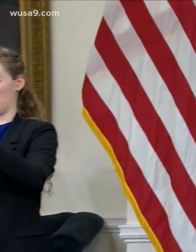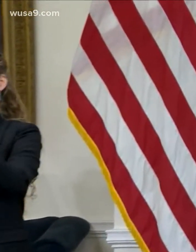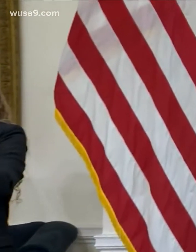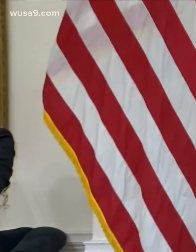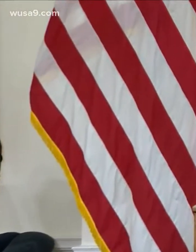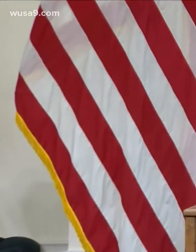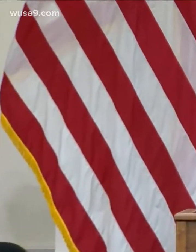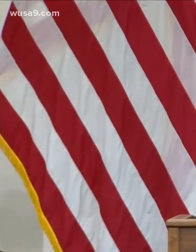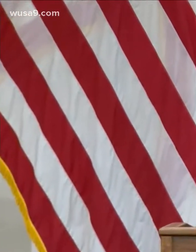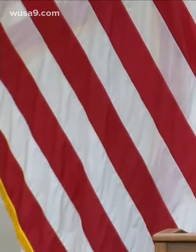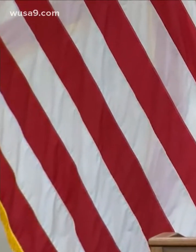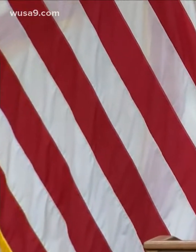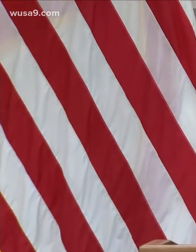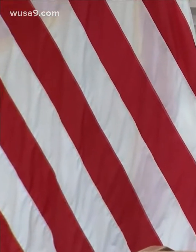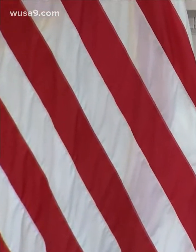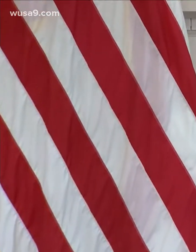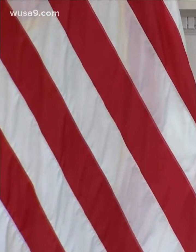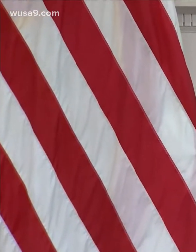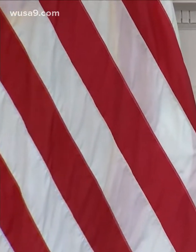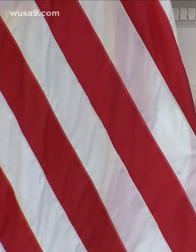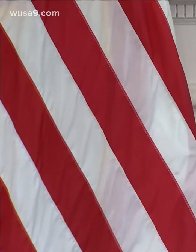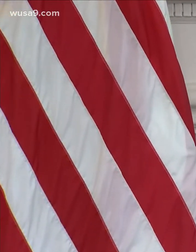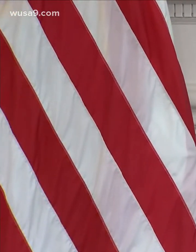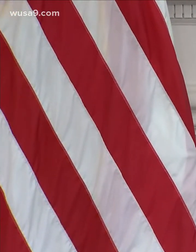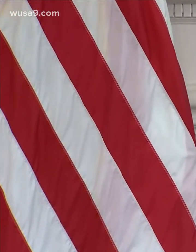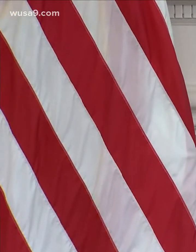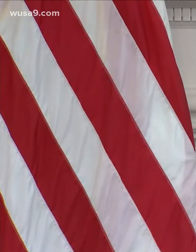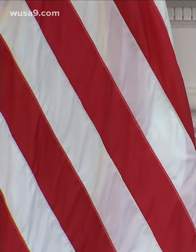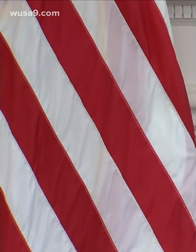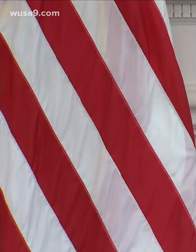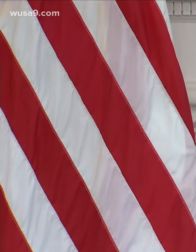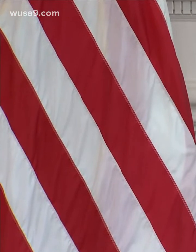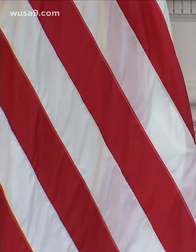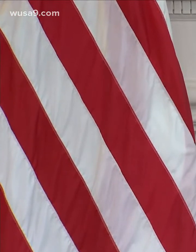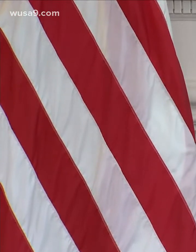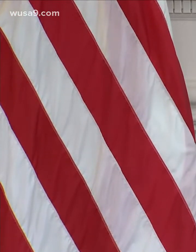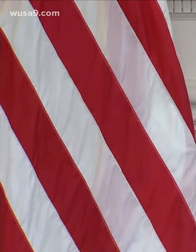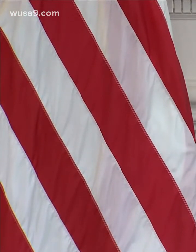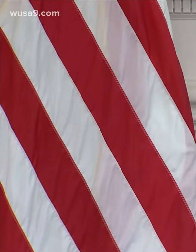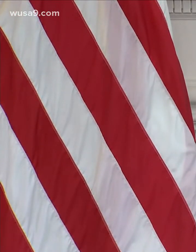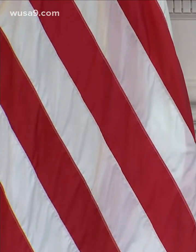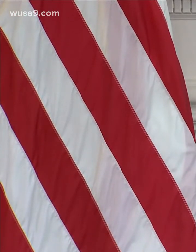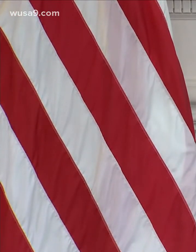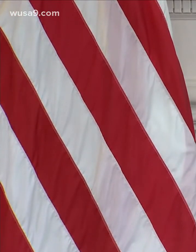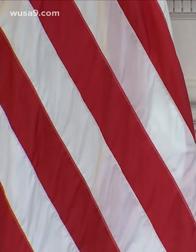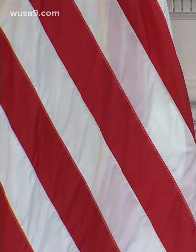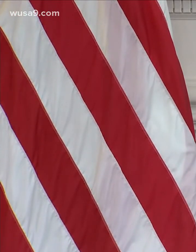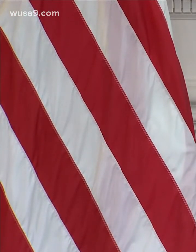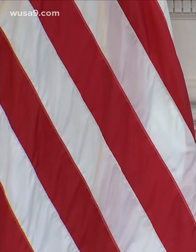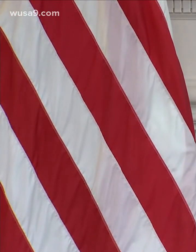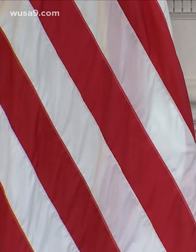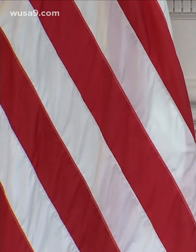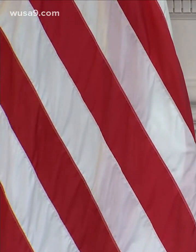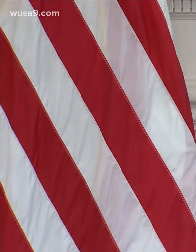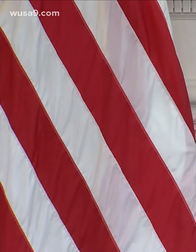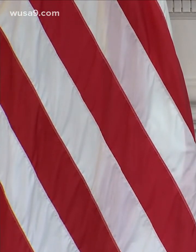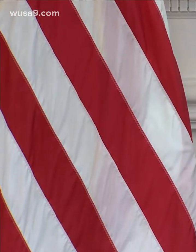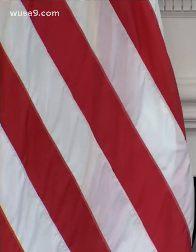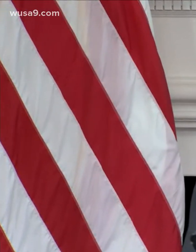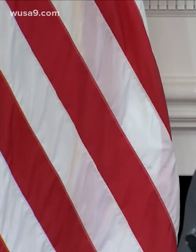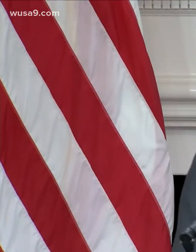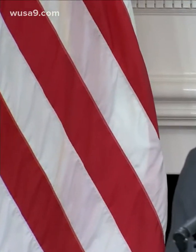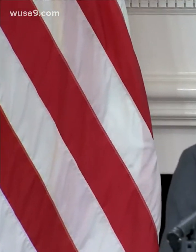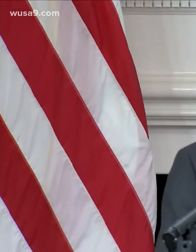to have the whole 60% that want one is going to have one in short order. In a week, less than a week, we're going to